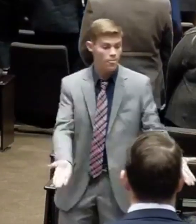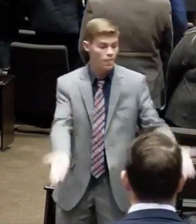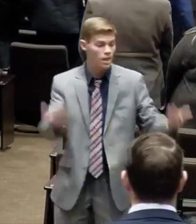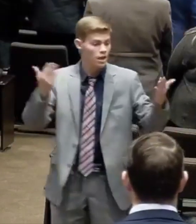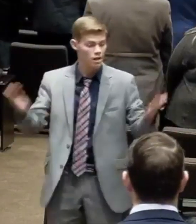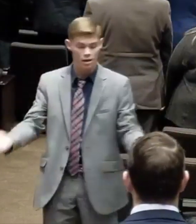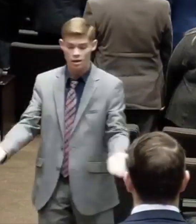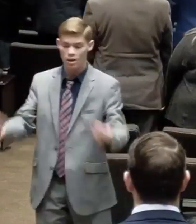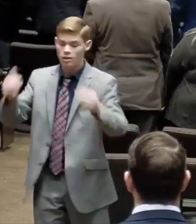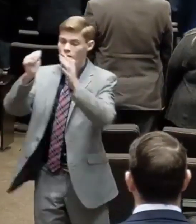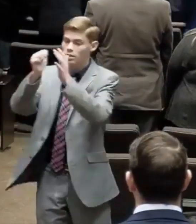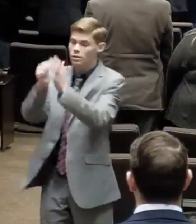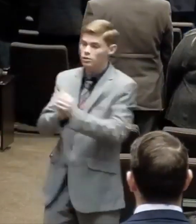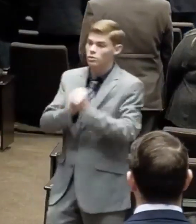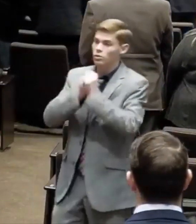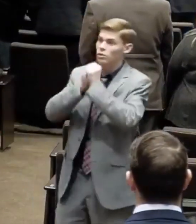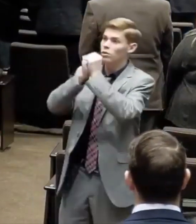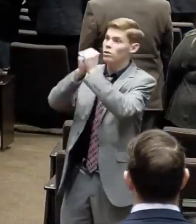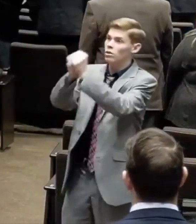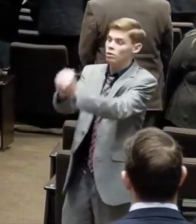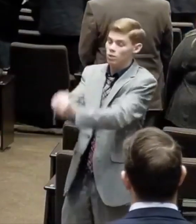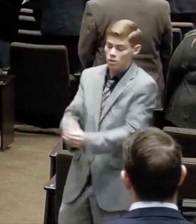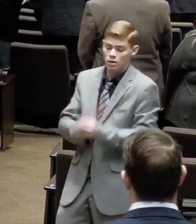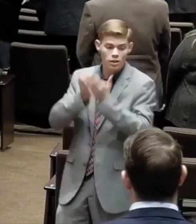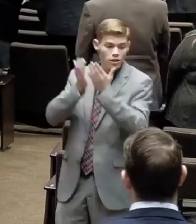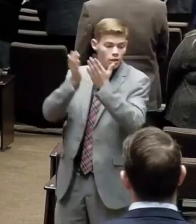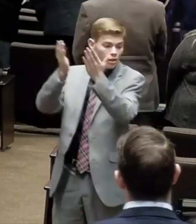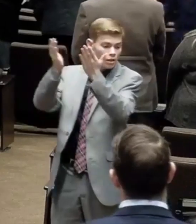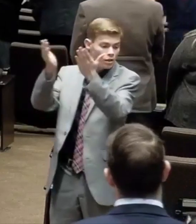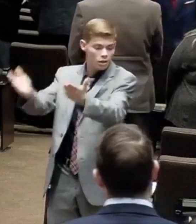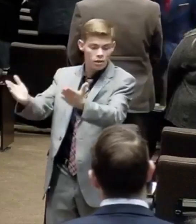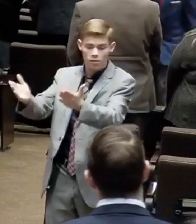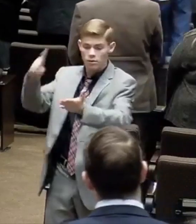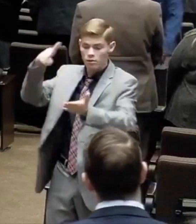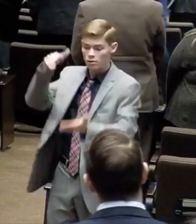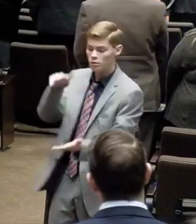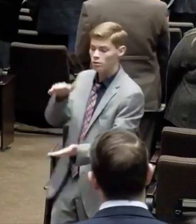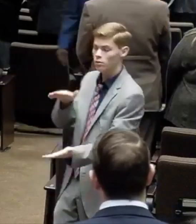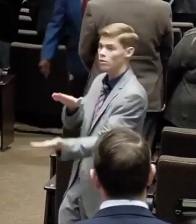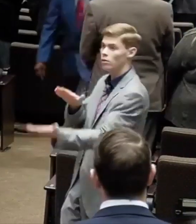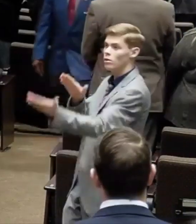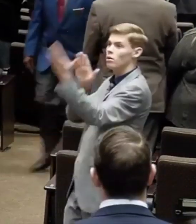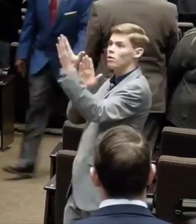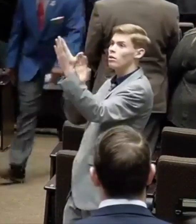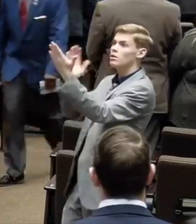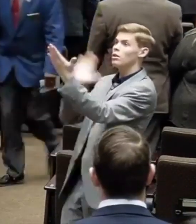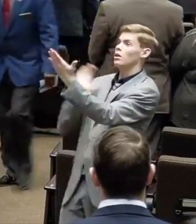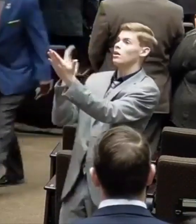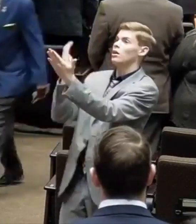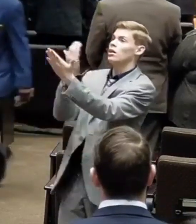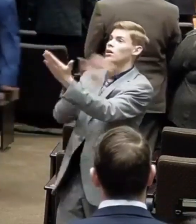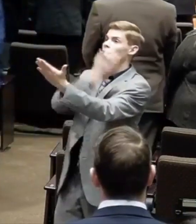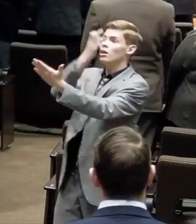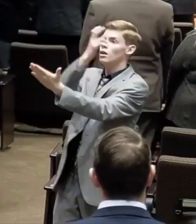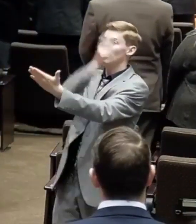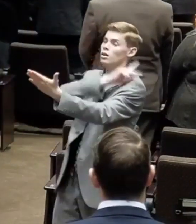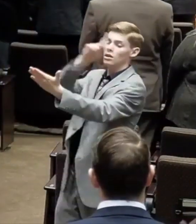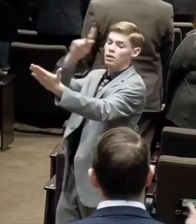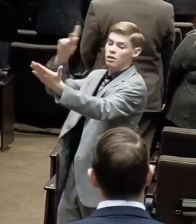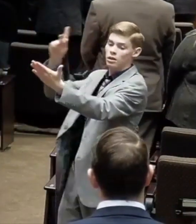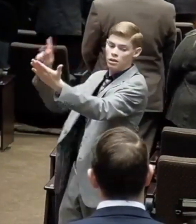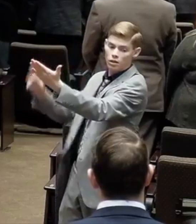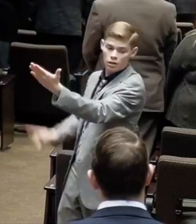Come, let us adore Him. Behold our